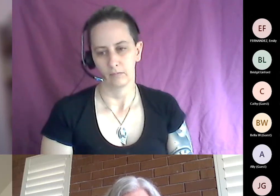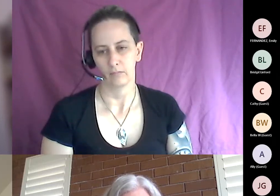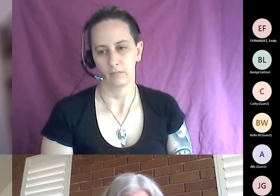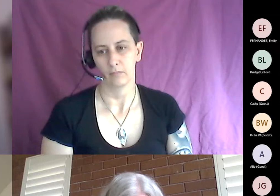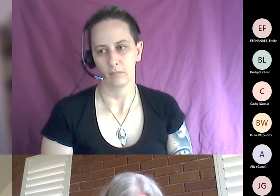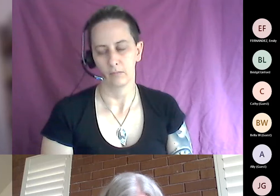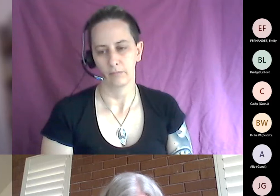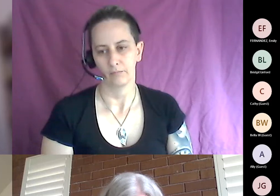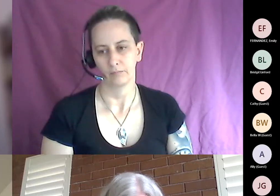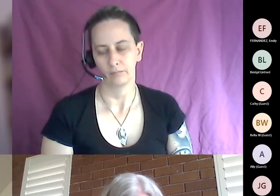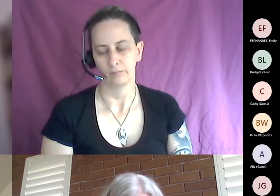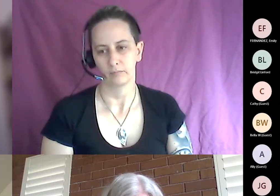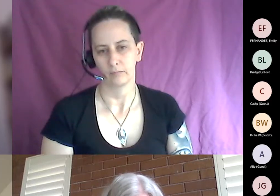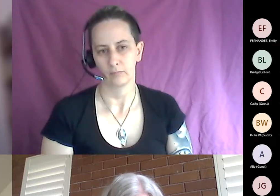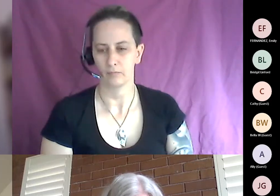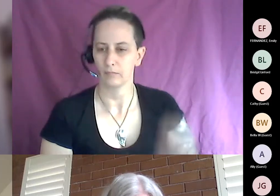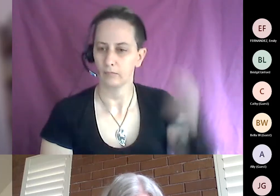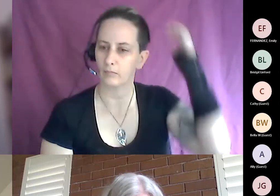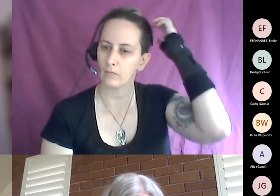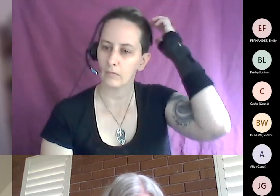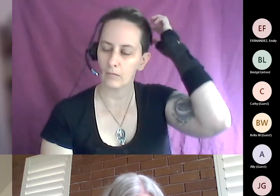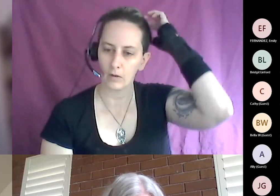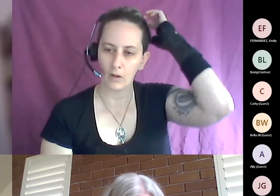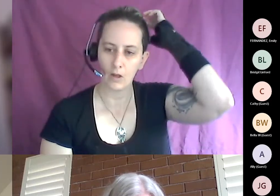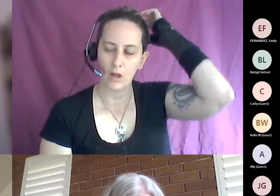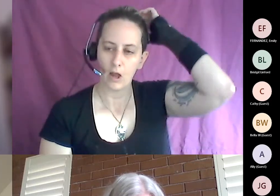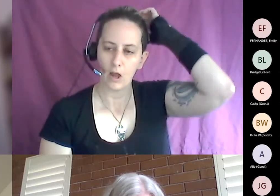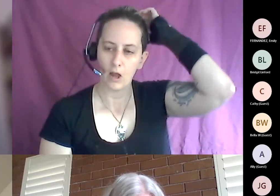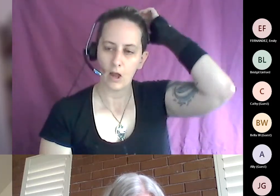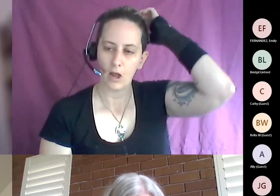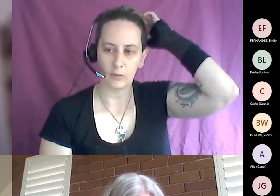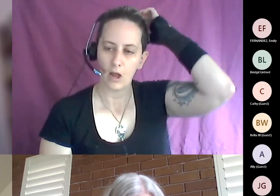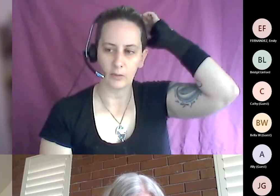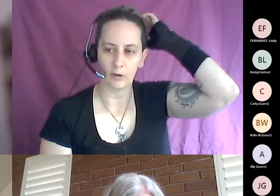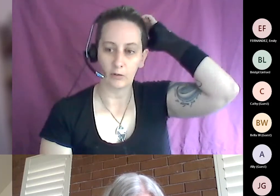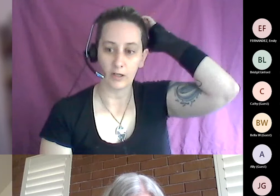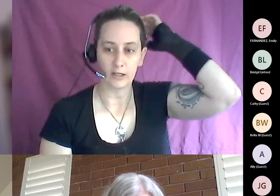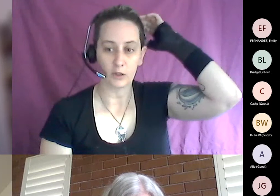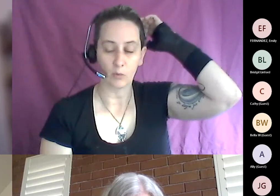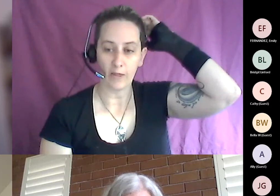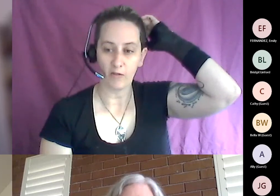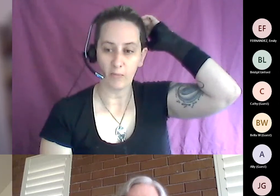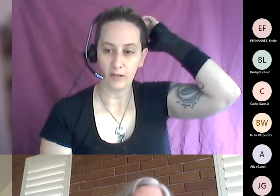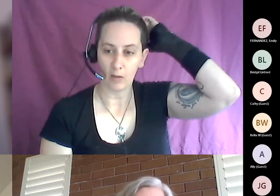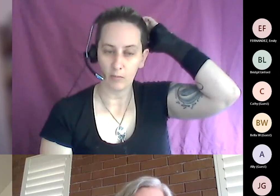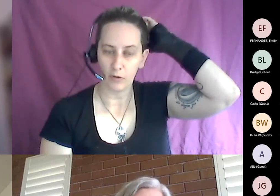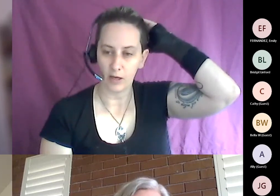if he was picking up two languages or dialects? I guess it depends a little bit on the reason as to why they've picked up